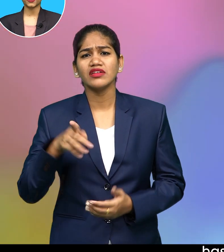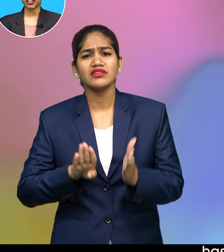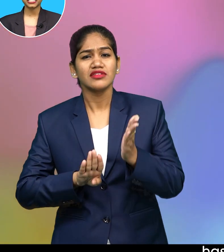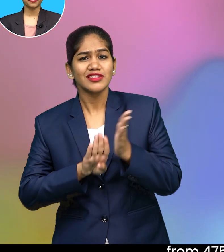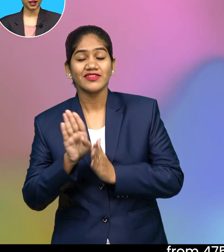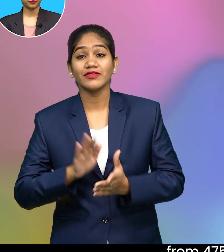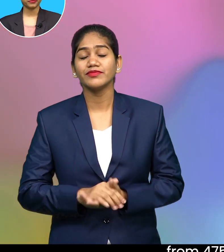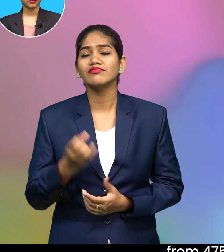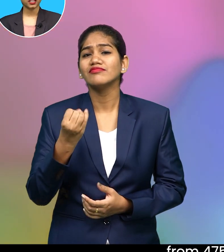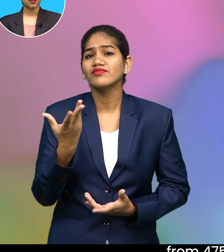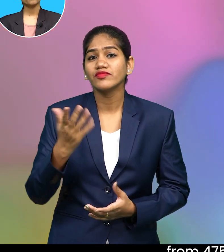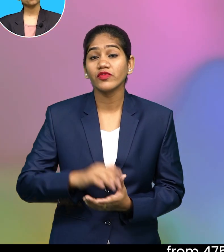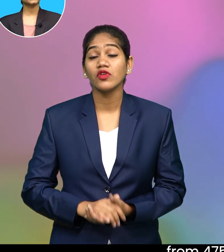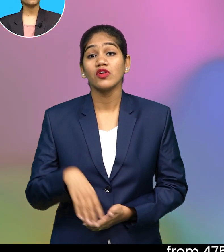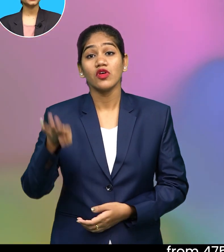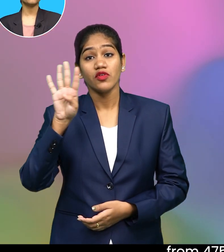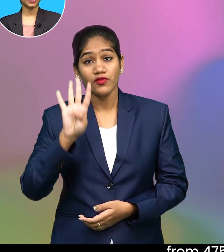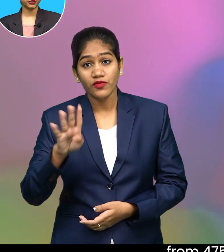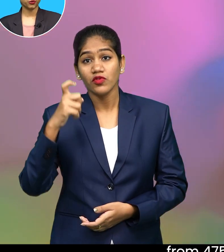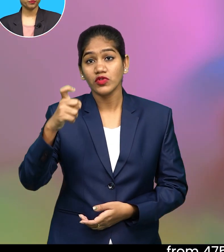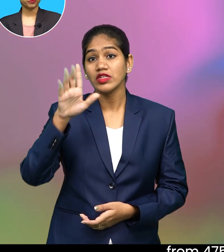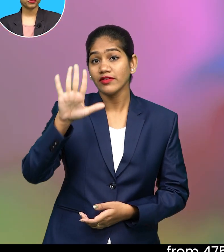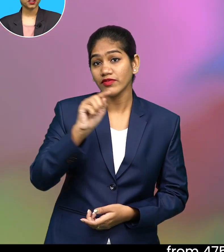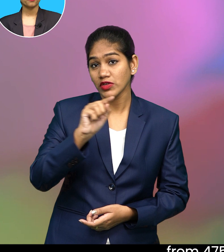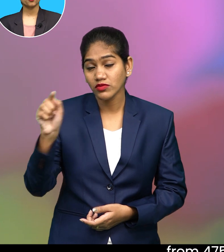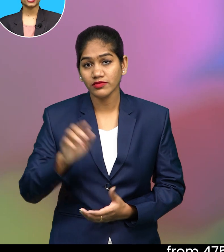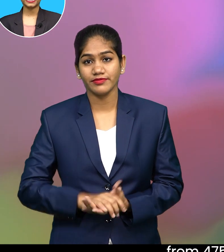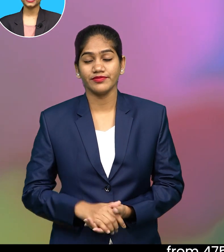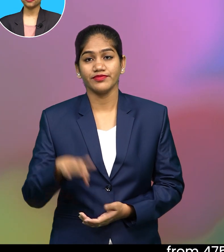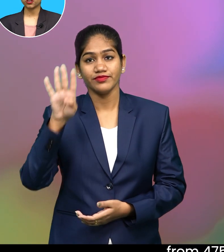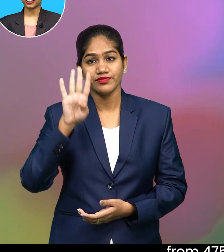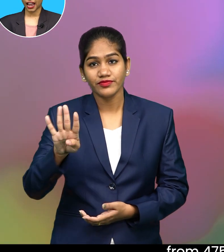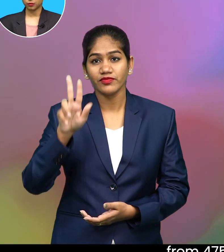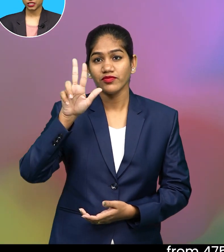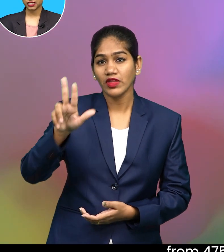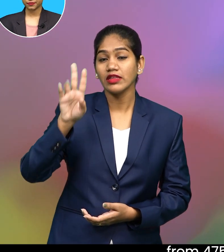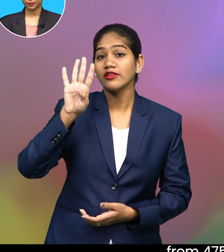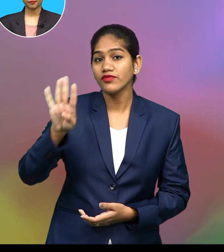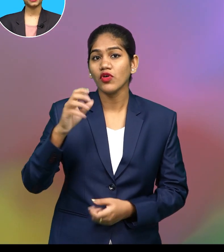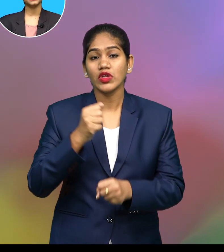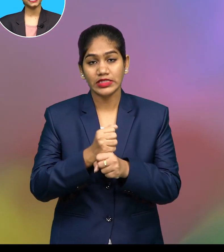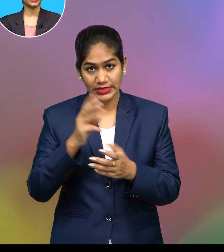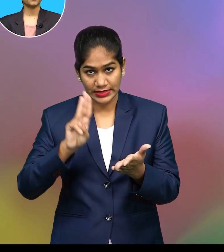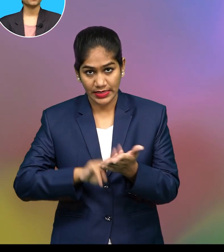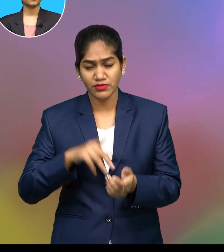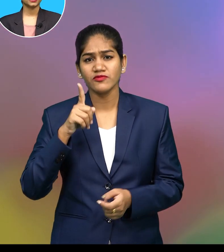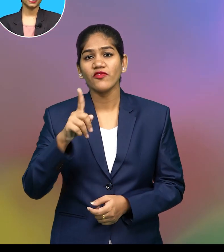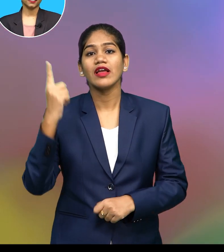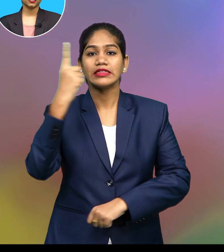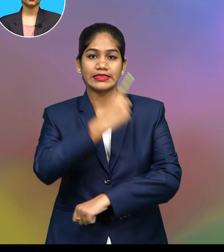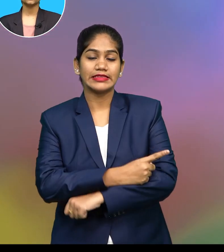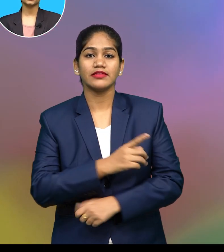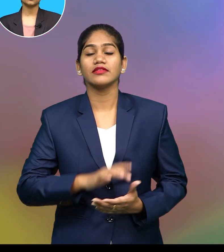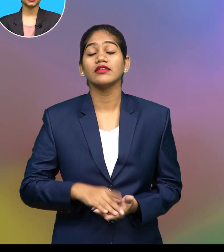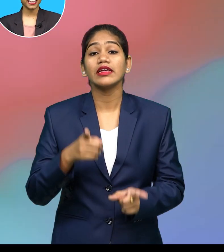has increased from 475 to 484 grams per day